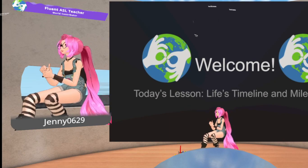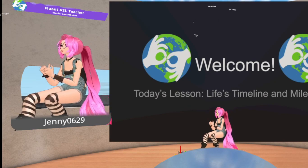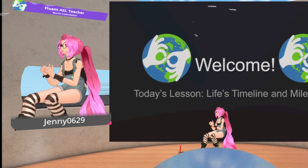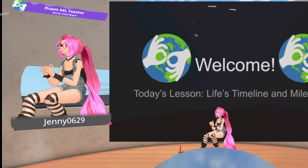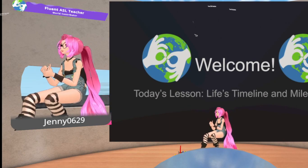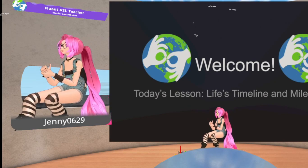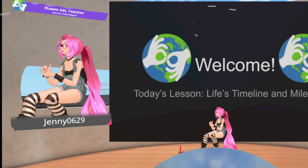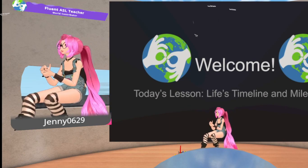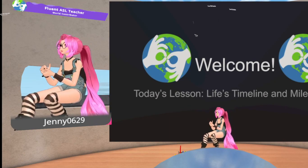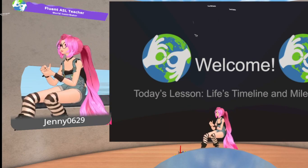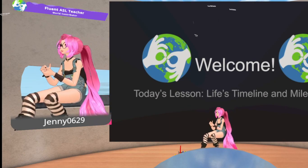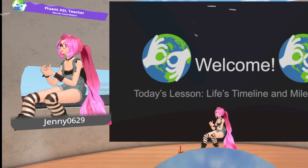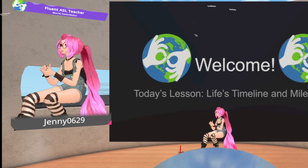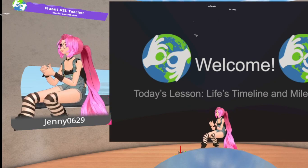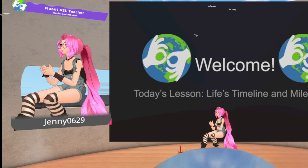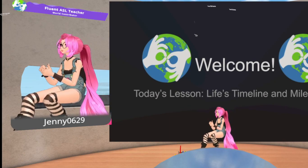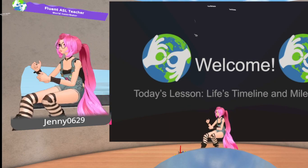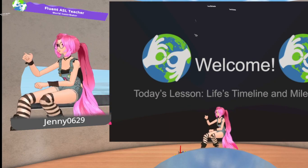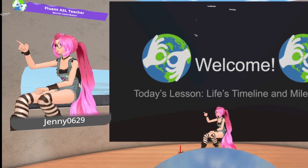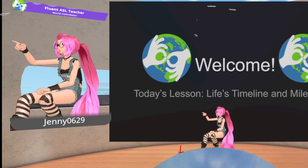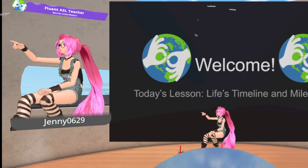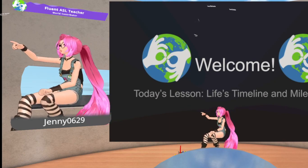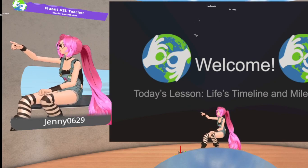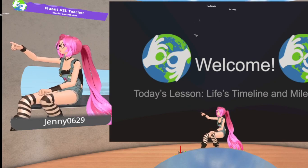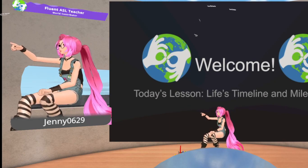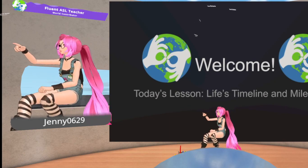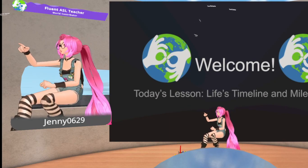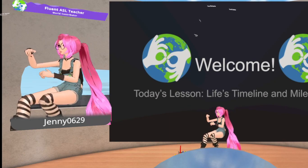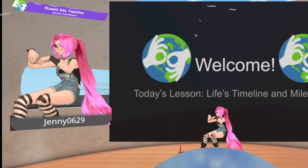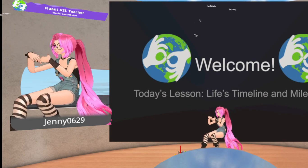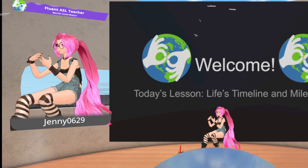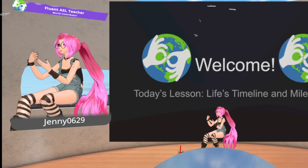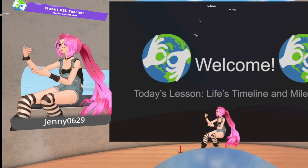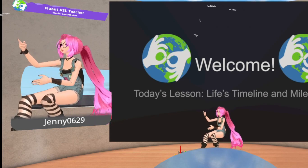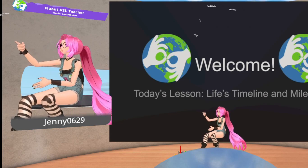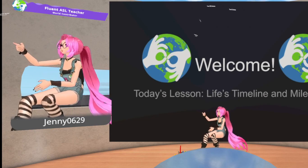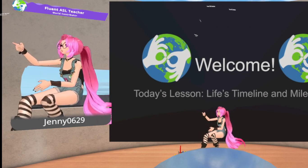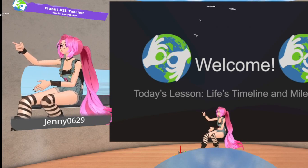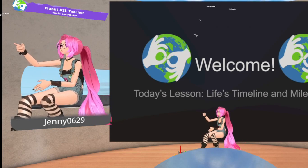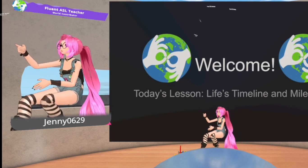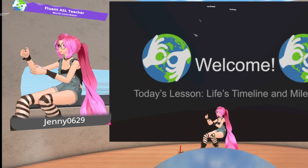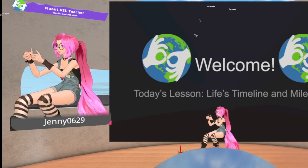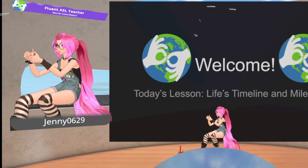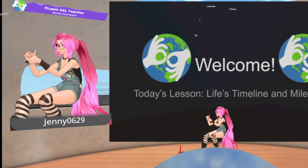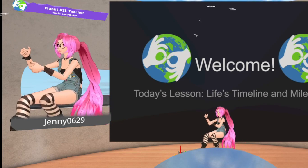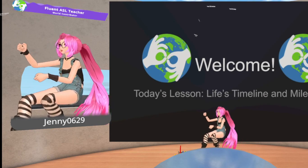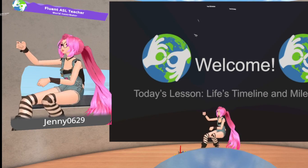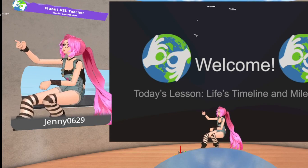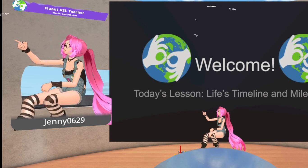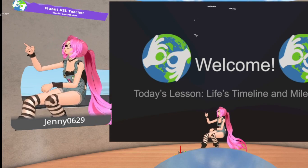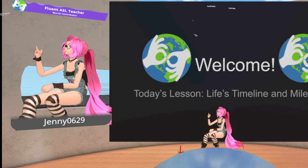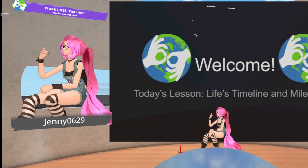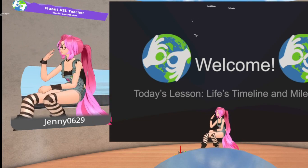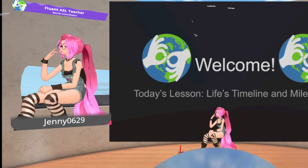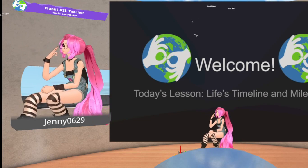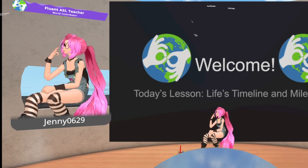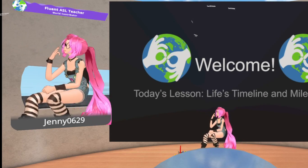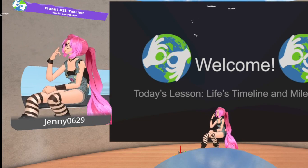is 2 thumbs, just one turning, that's fine too. And then you, just point. How are you? Or how are